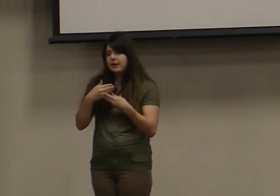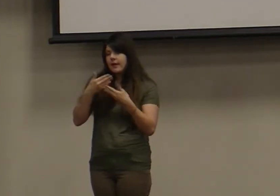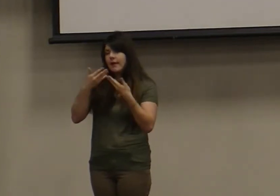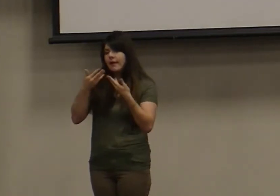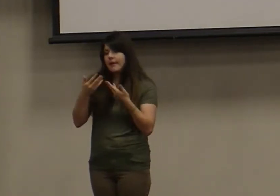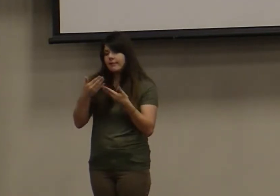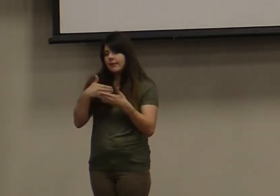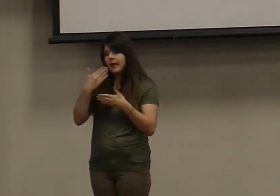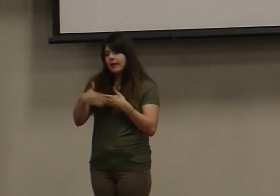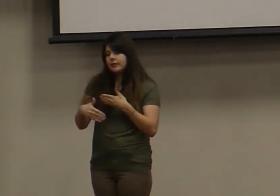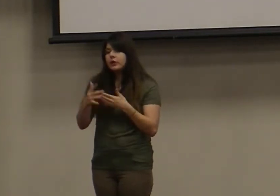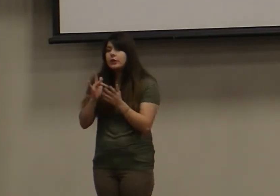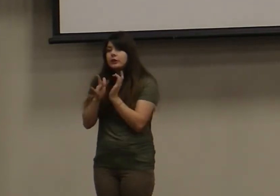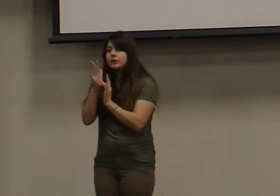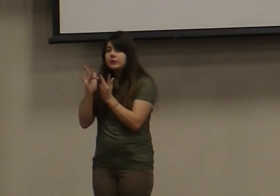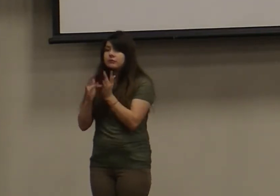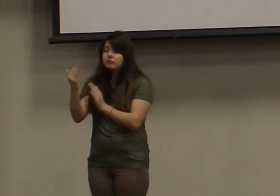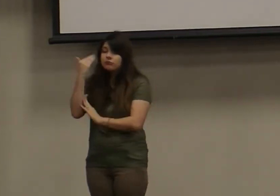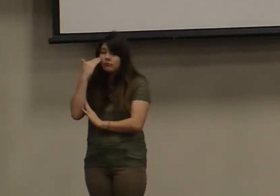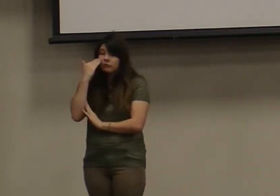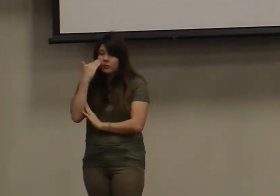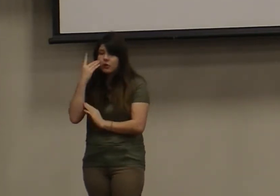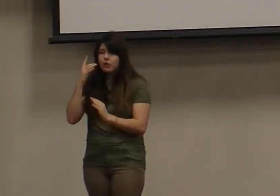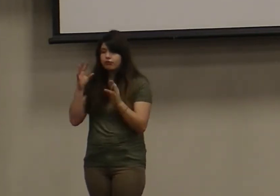familiar with the phrase,